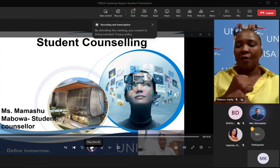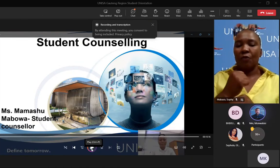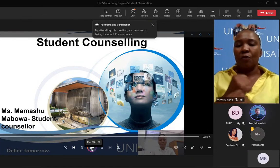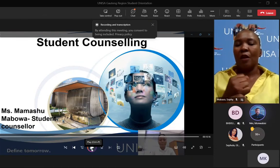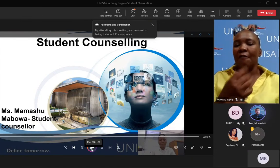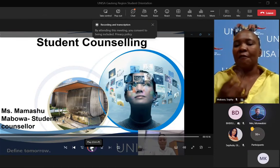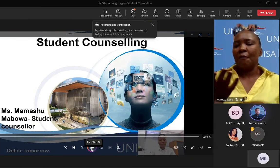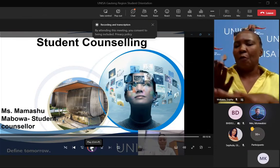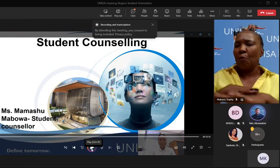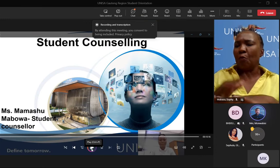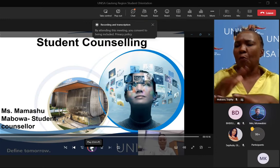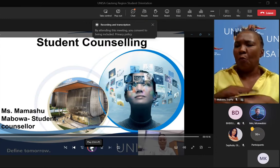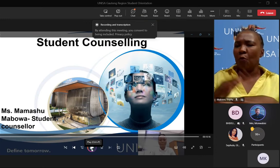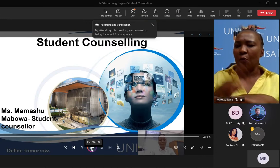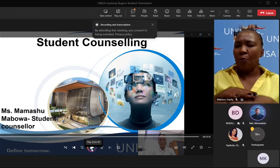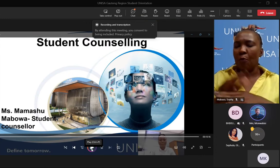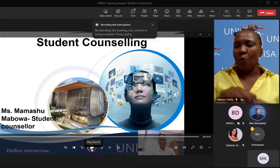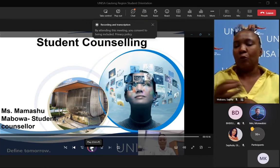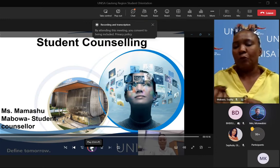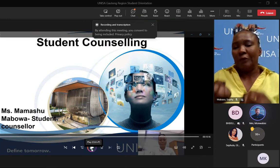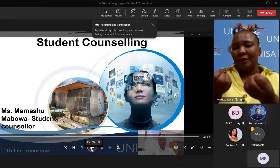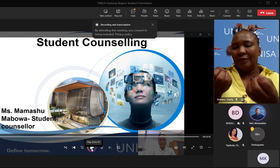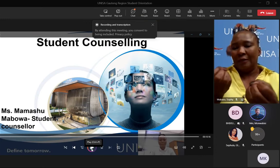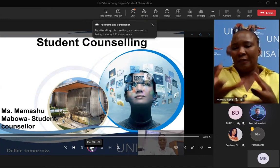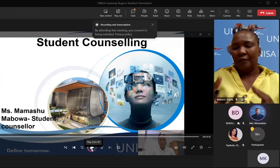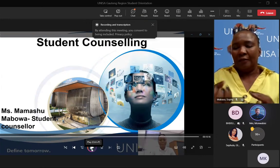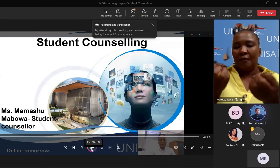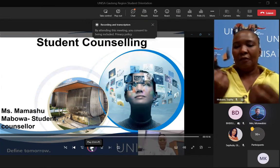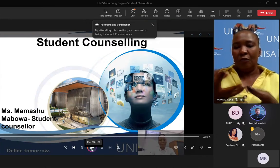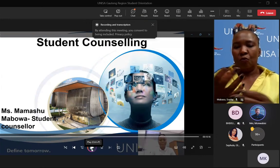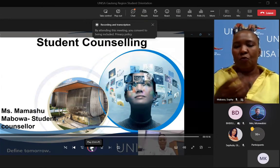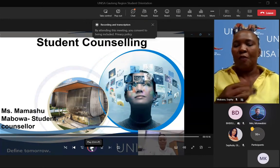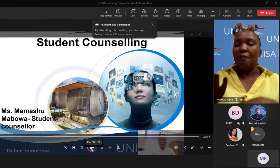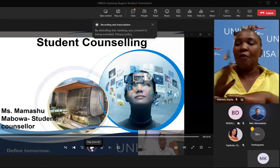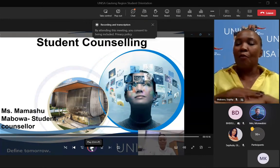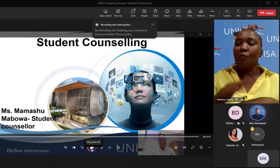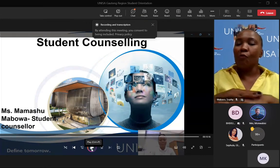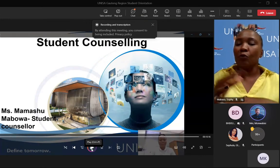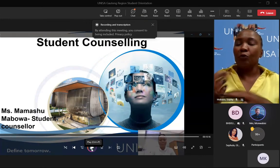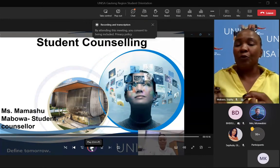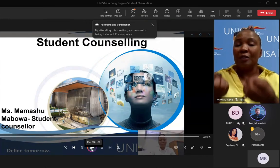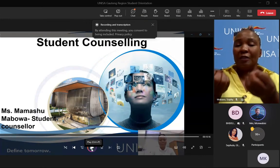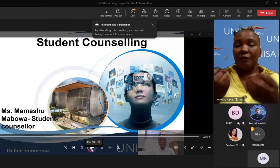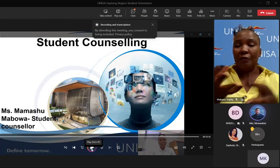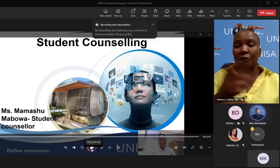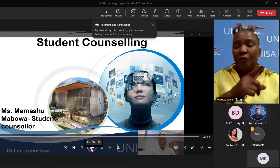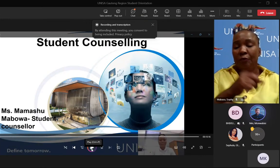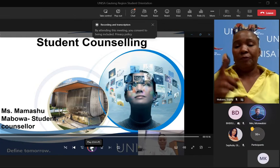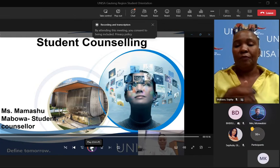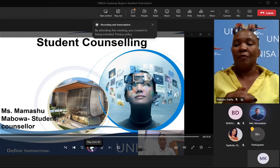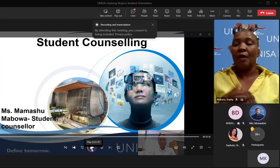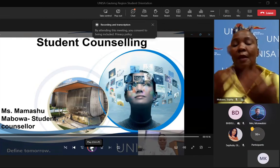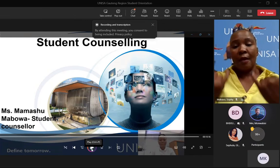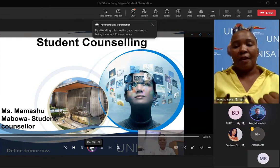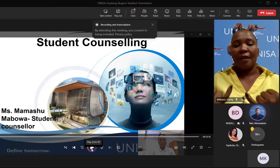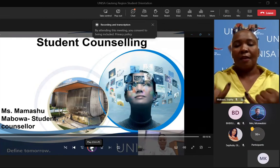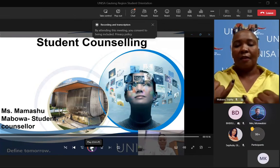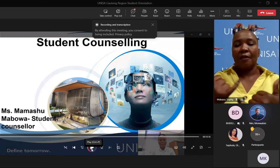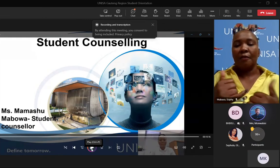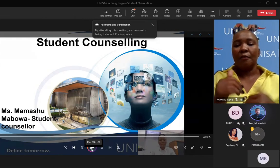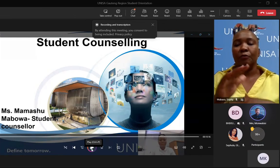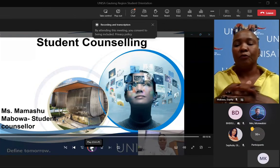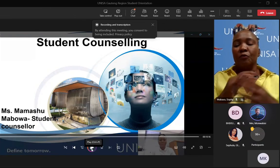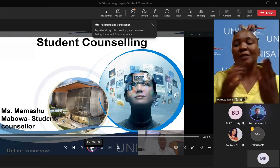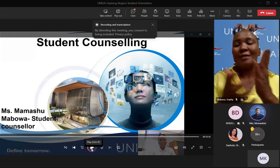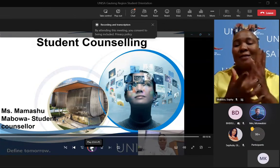you guys with we have a lot that we need to give to you guys uh so now one of my technical directors